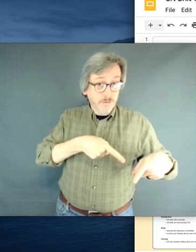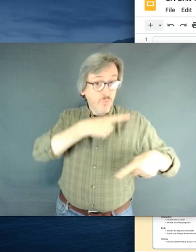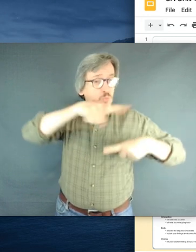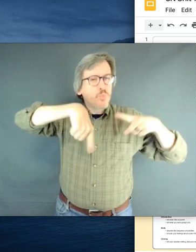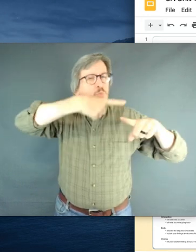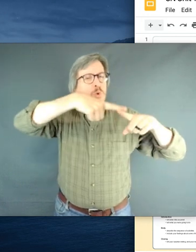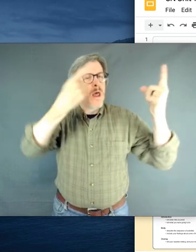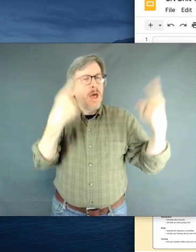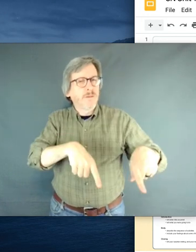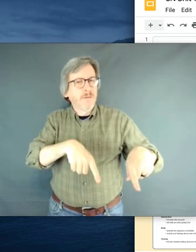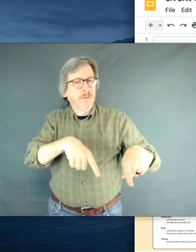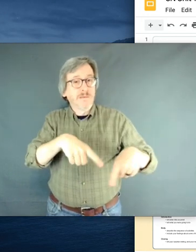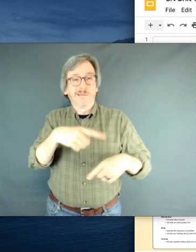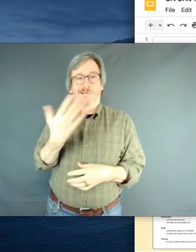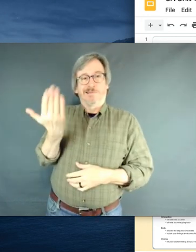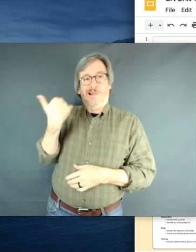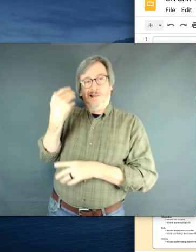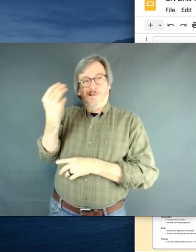happen?